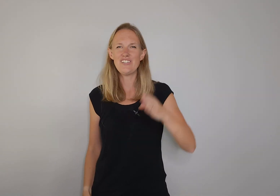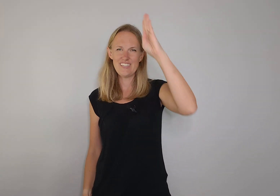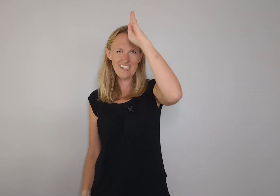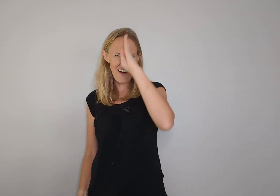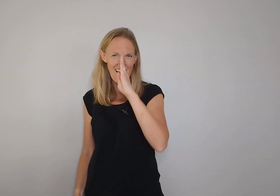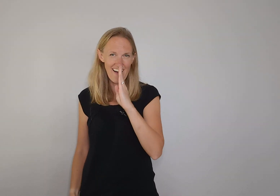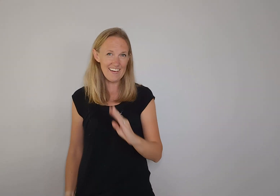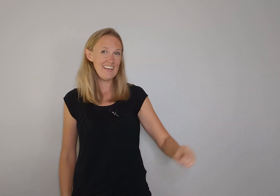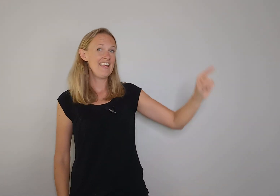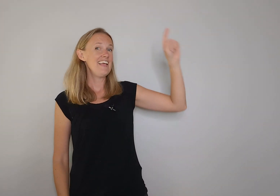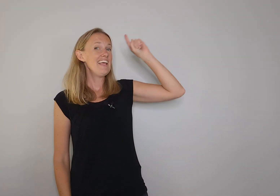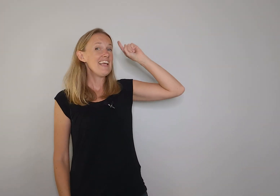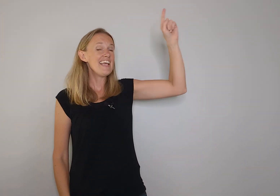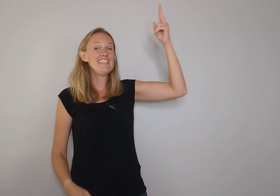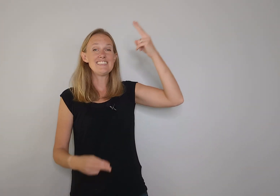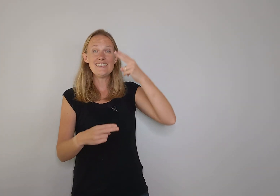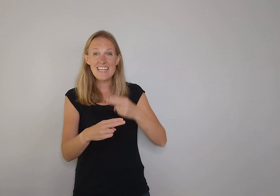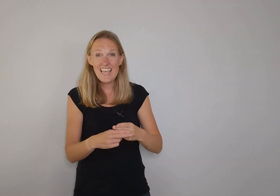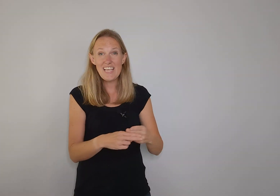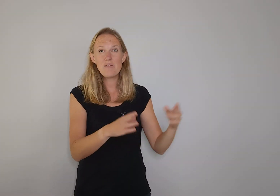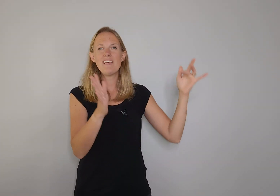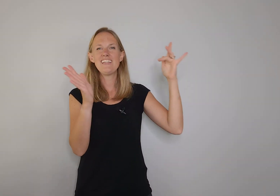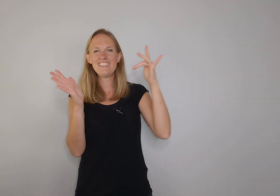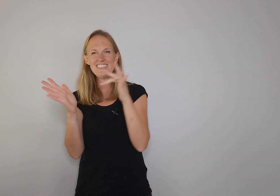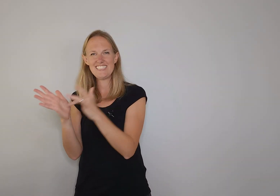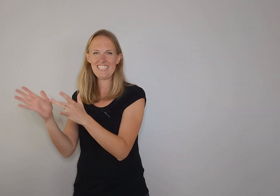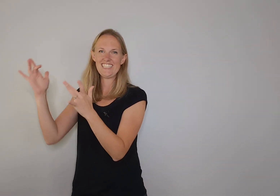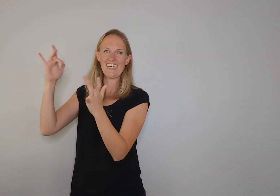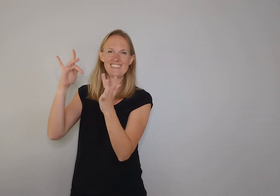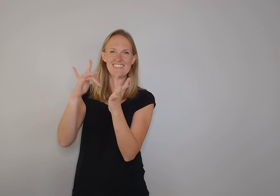good God. His name is Jesus.